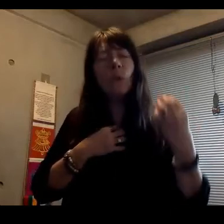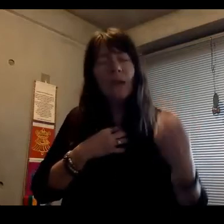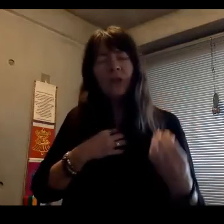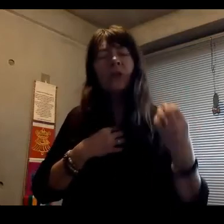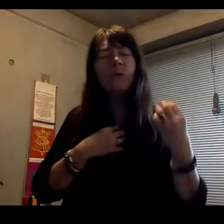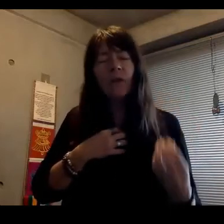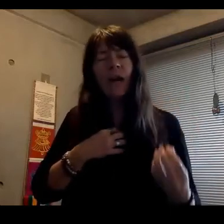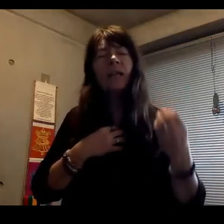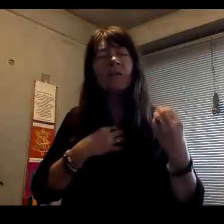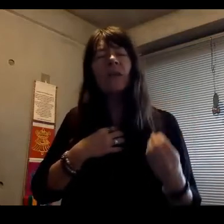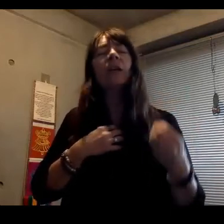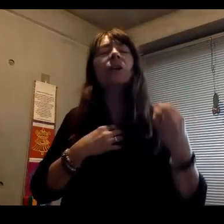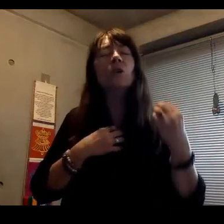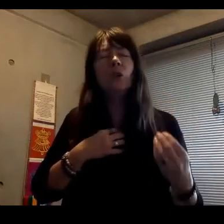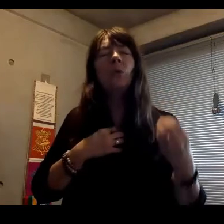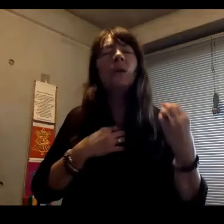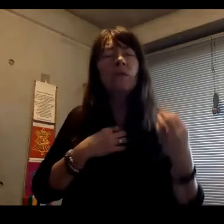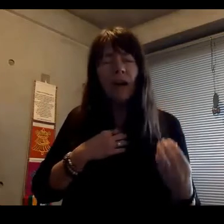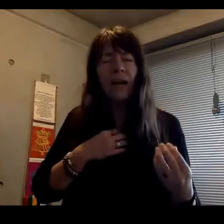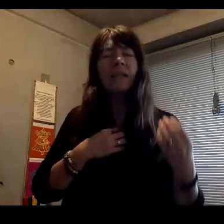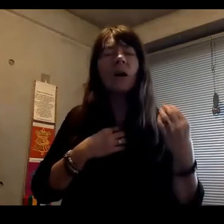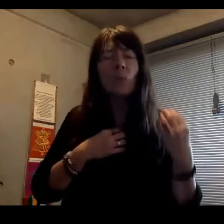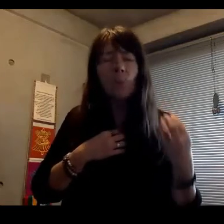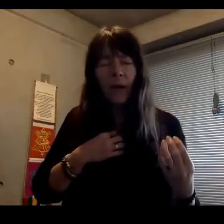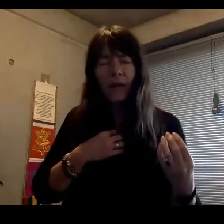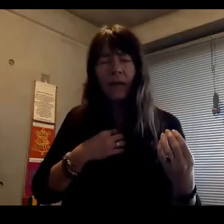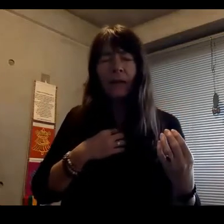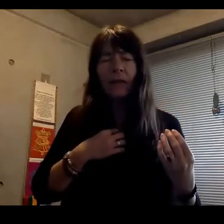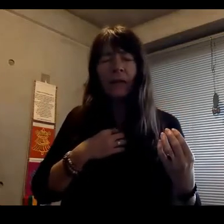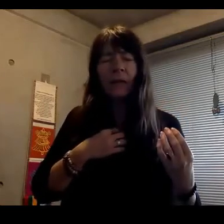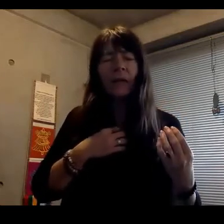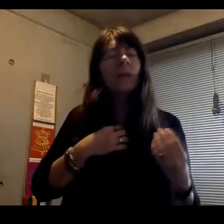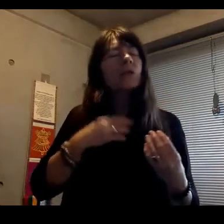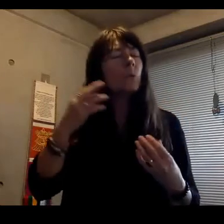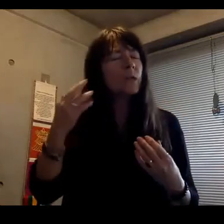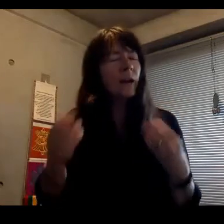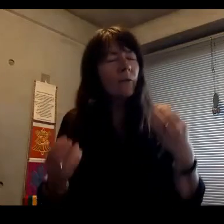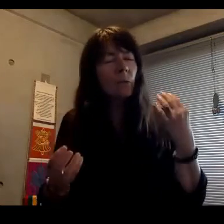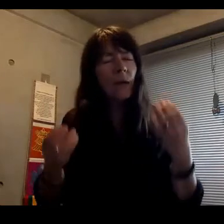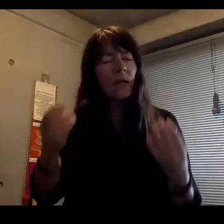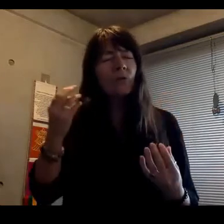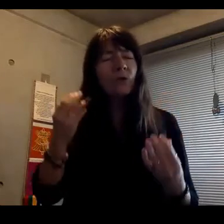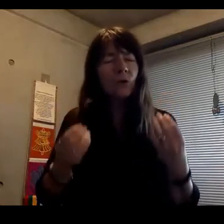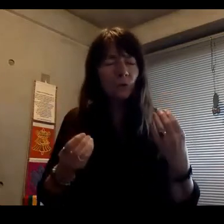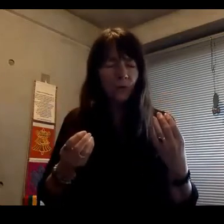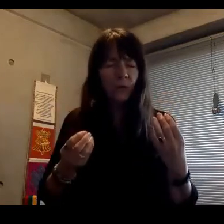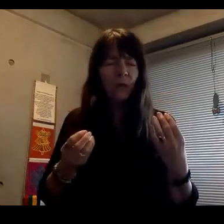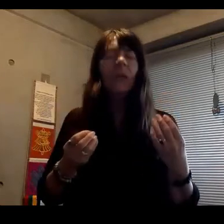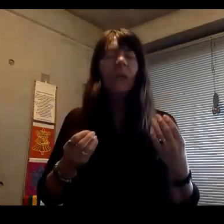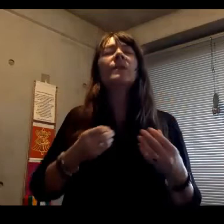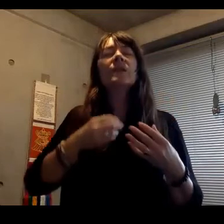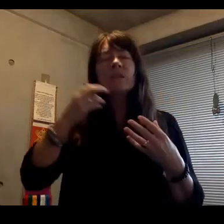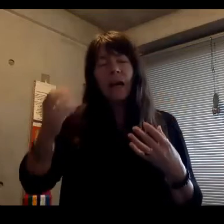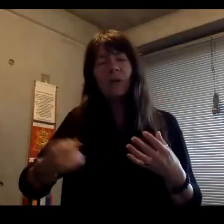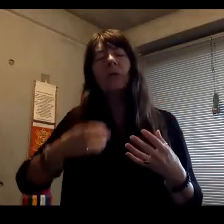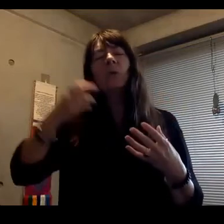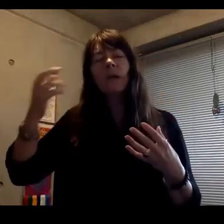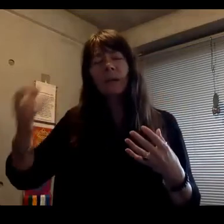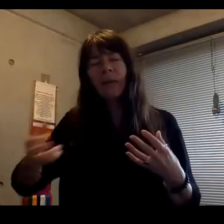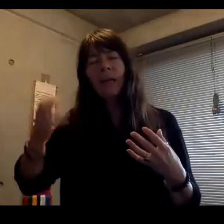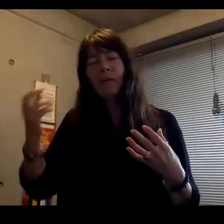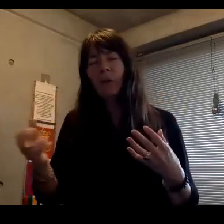you wish to find fear, you will find a way. Mm-hmm. So whatever way you choose, this is